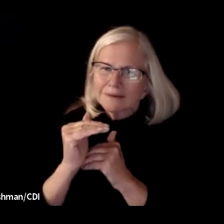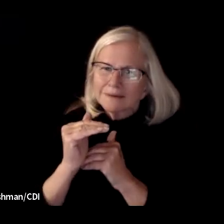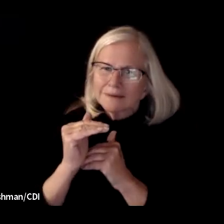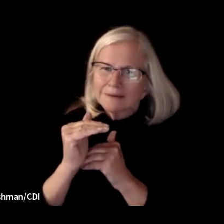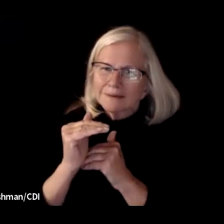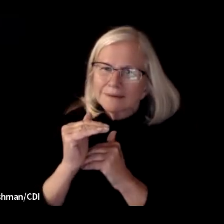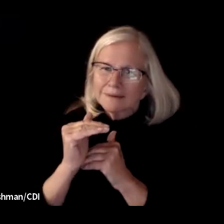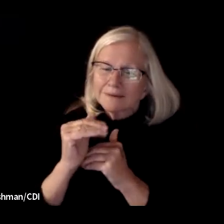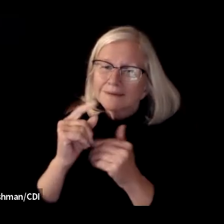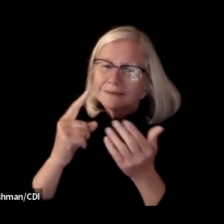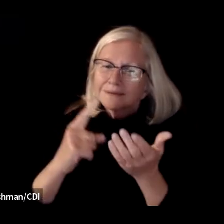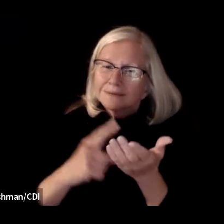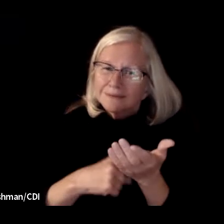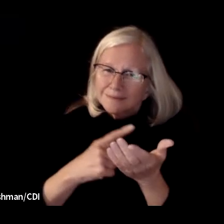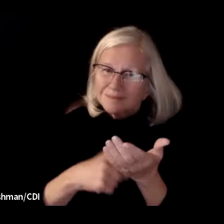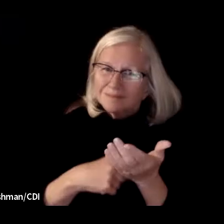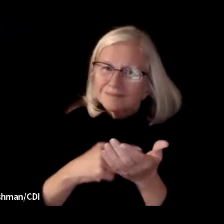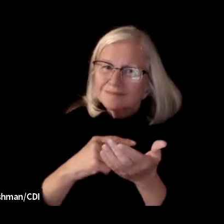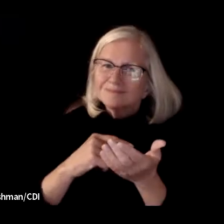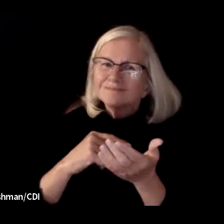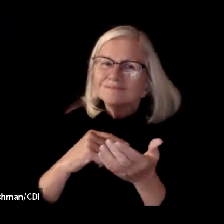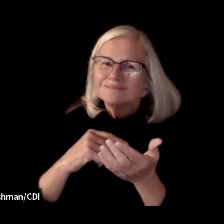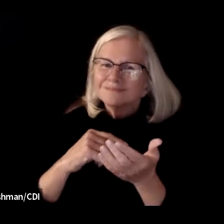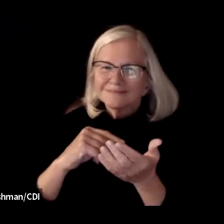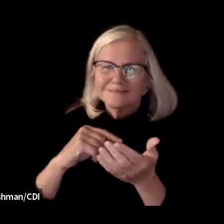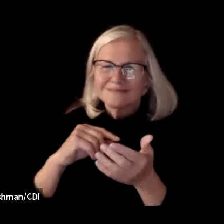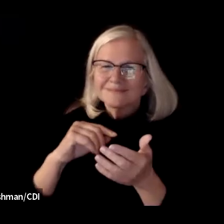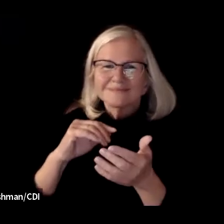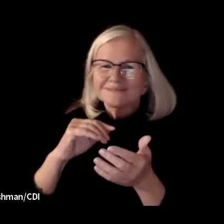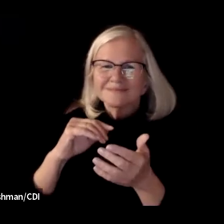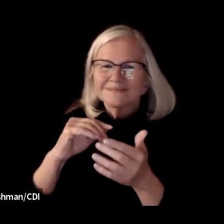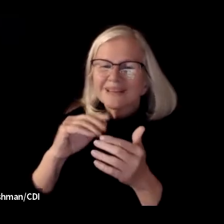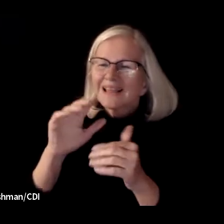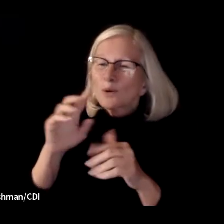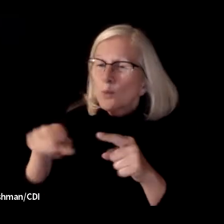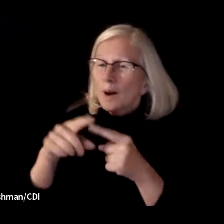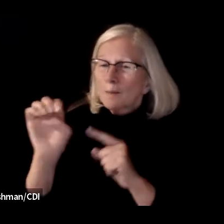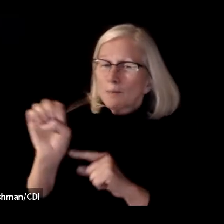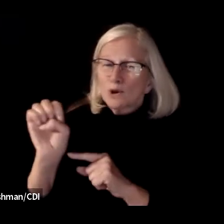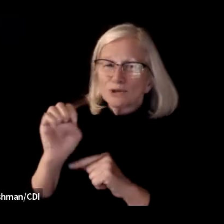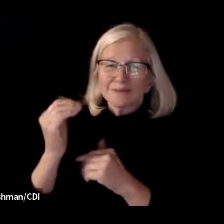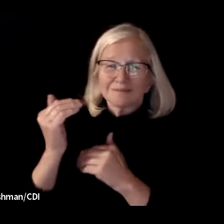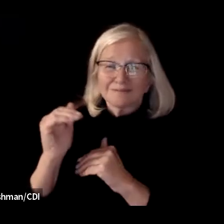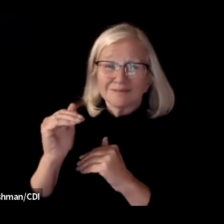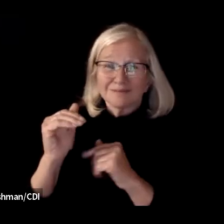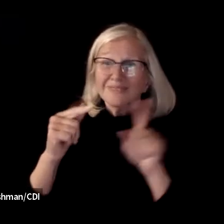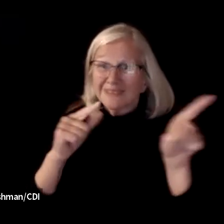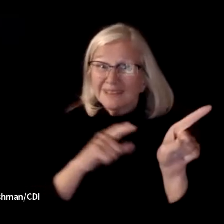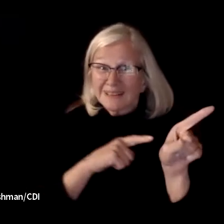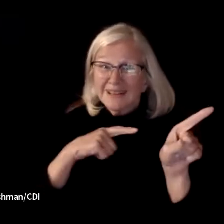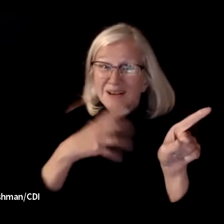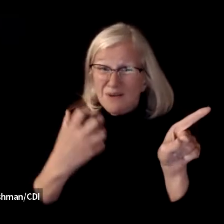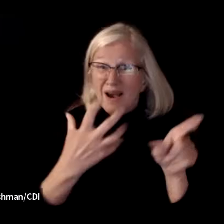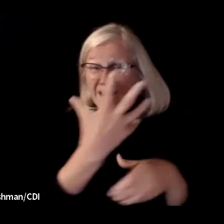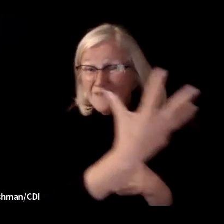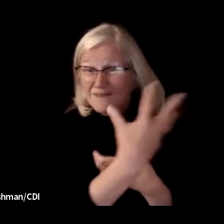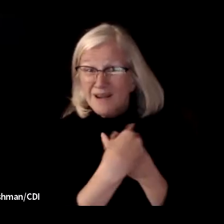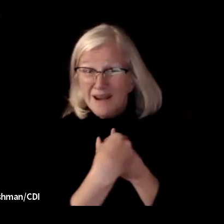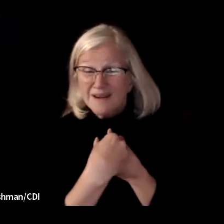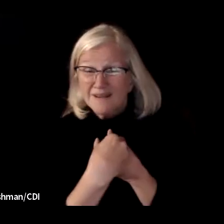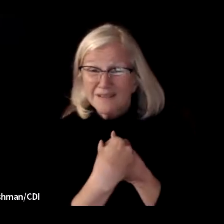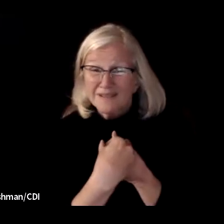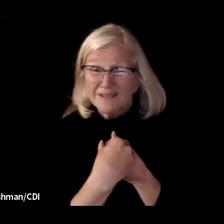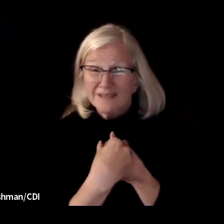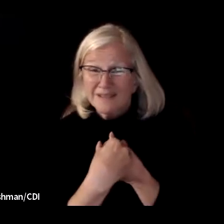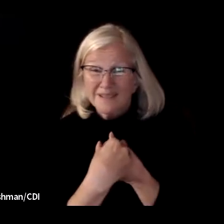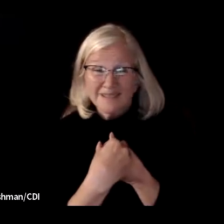peacetime emergency route, and the legislature has expressed a desire to be